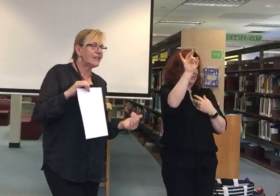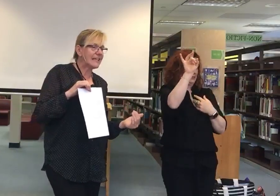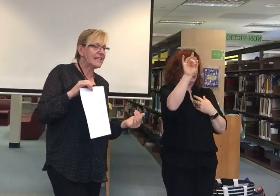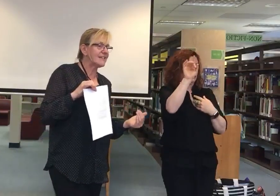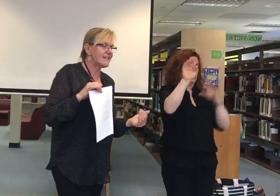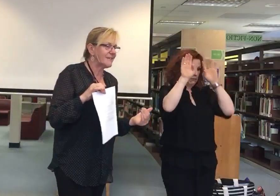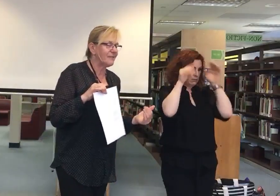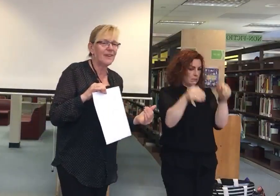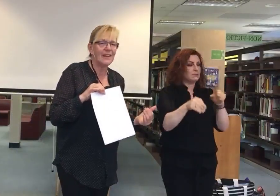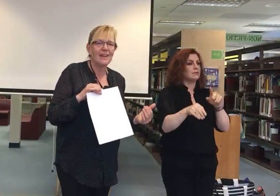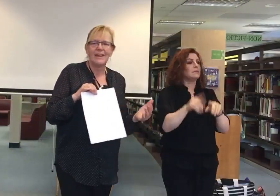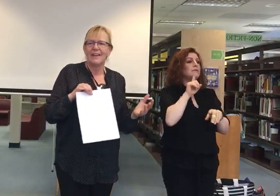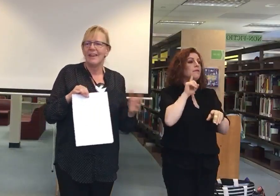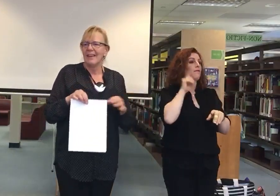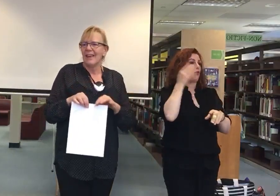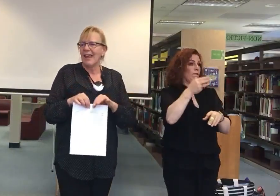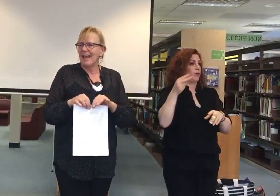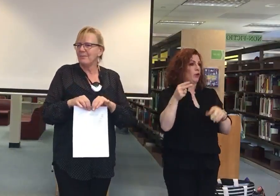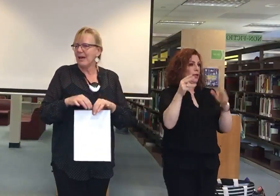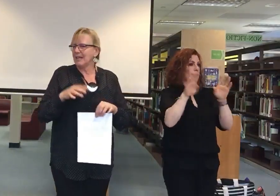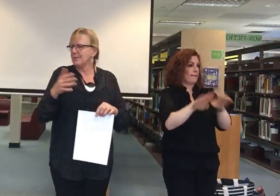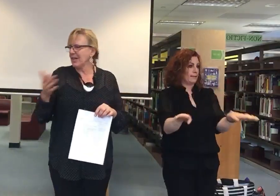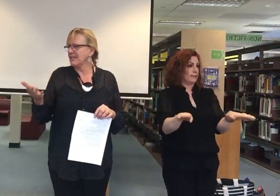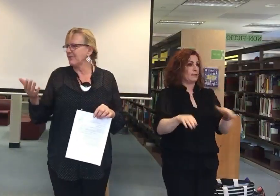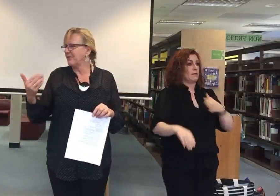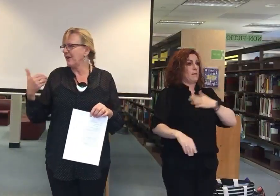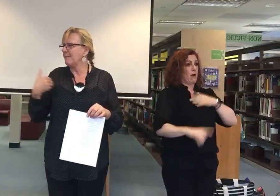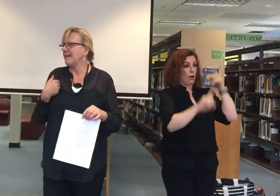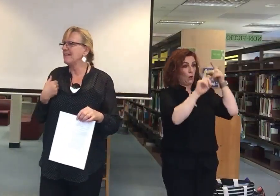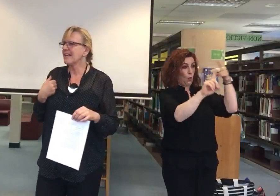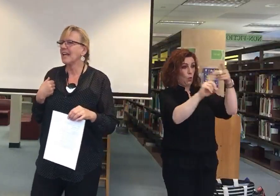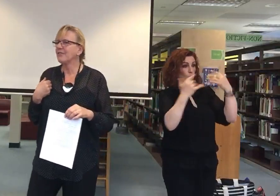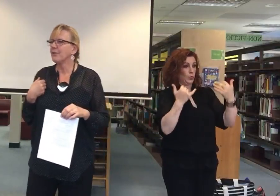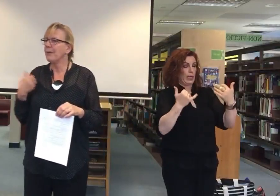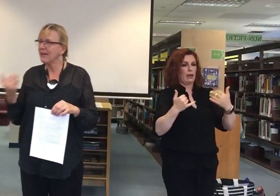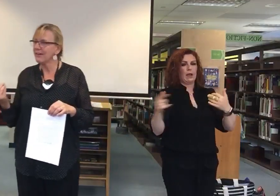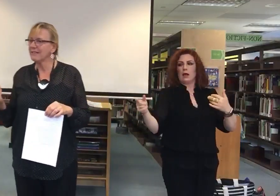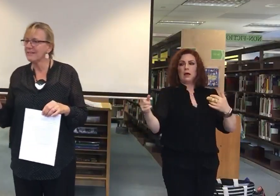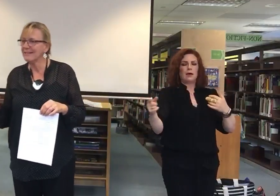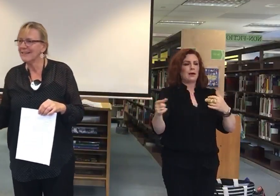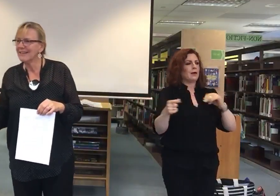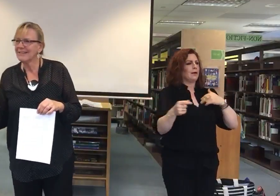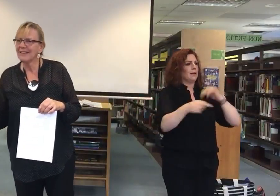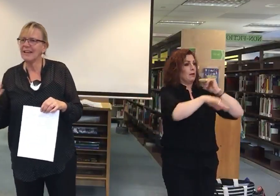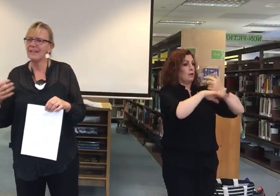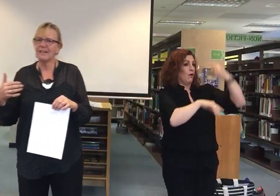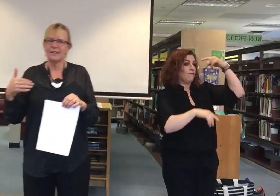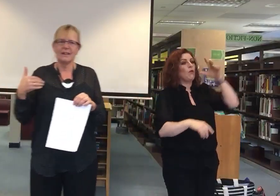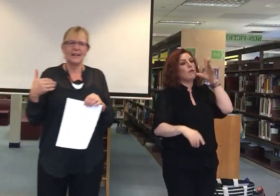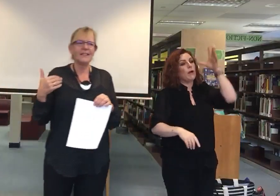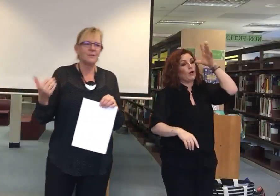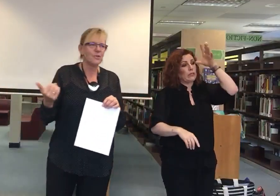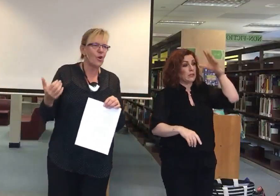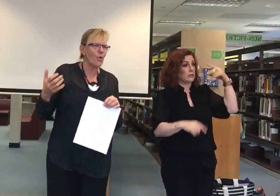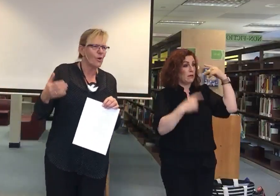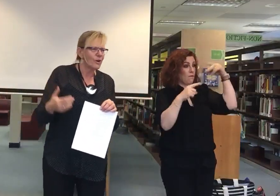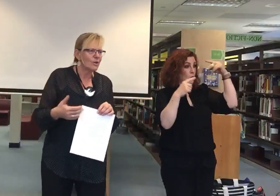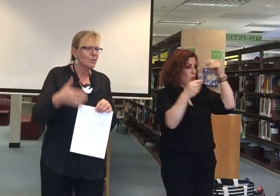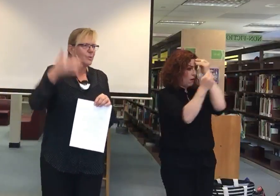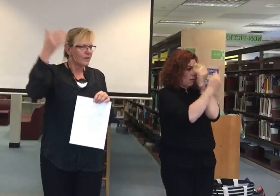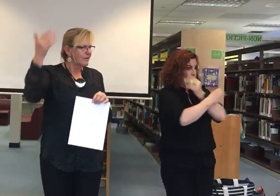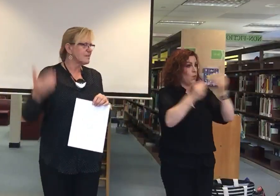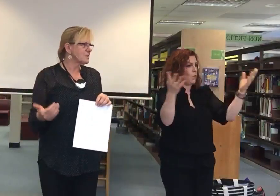and hard of hearing kids. And my objective, I made this kind of for parents, to kind of let them